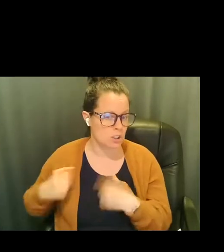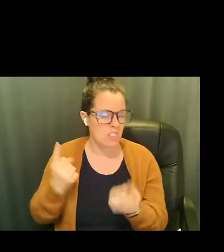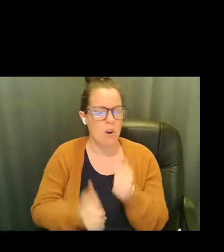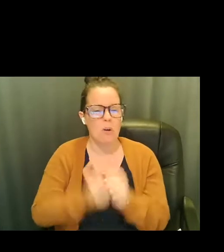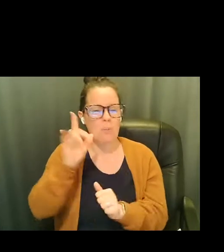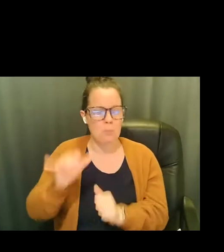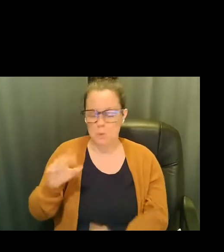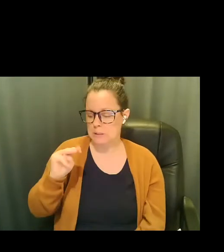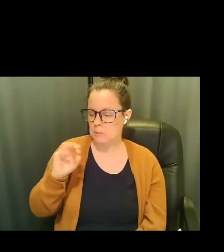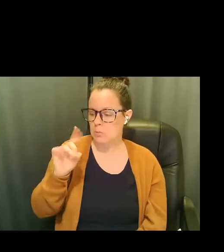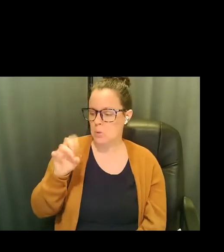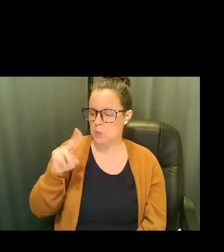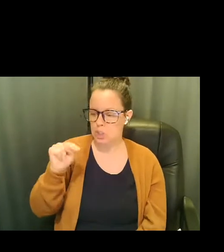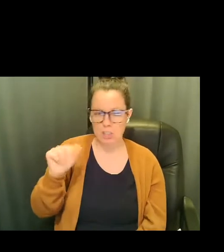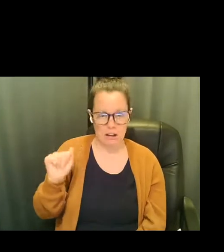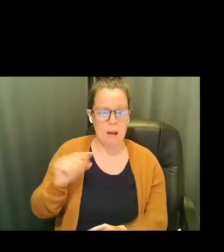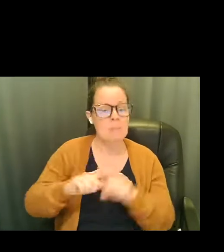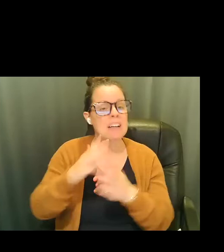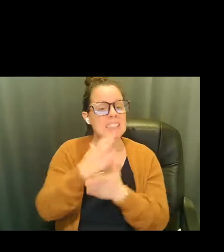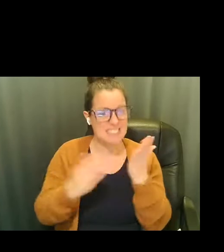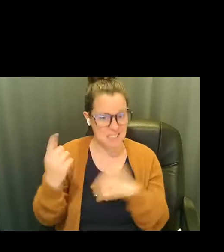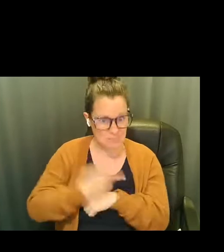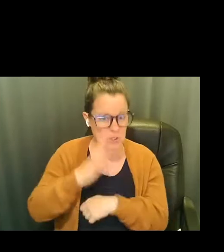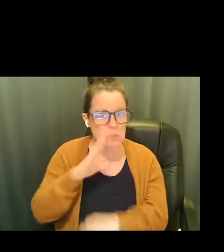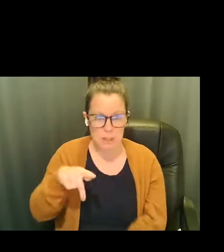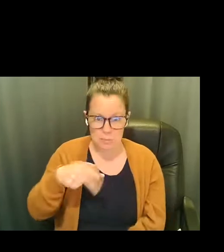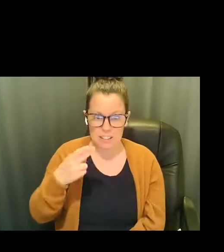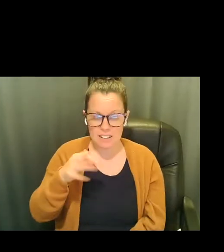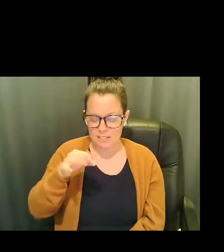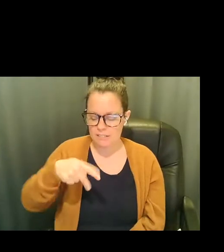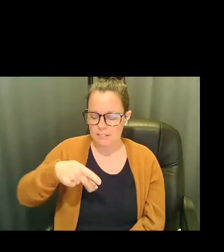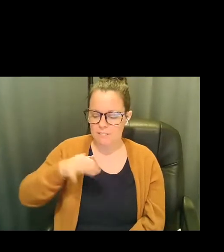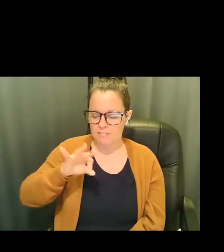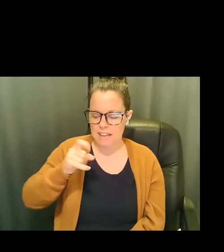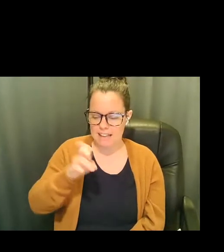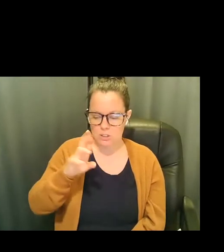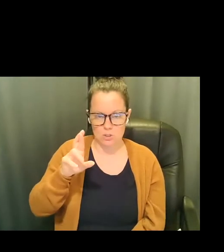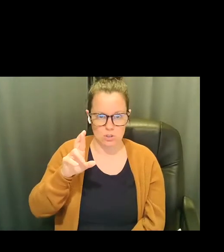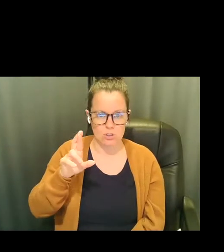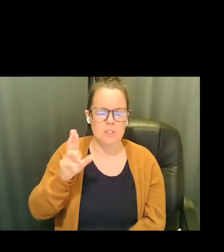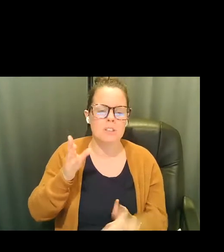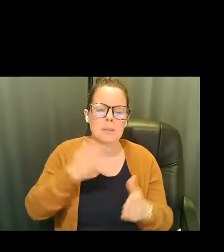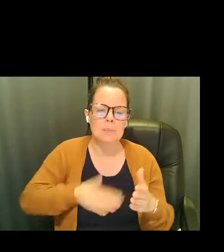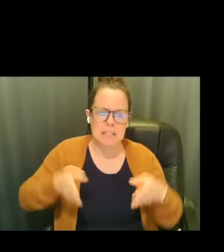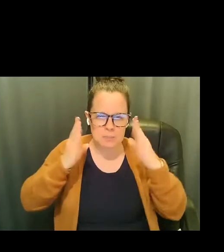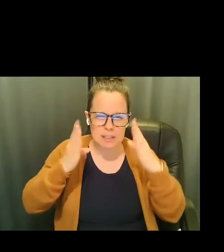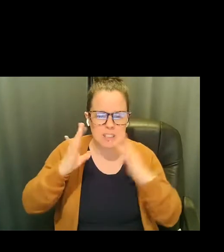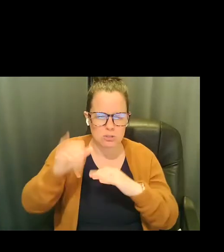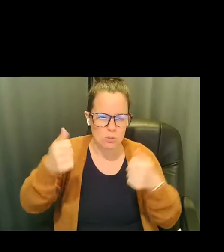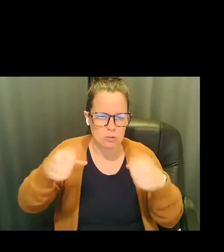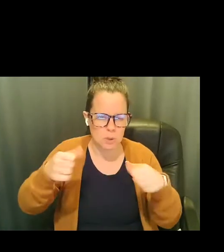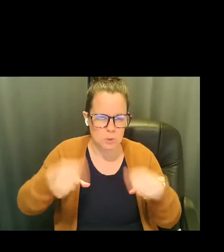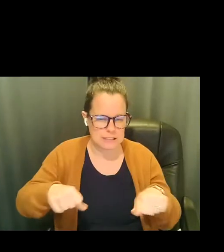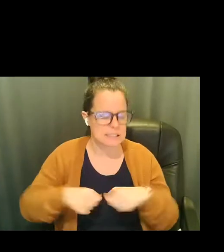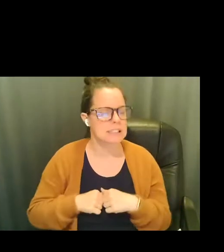been Moderna, but there are some days that are going to be Pfizer. So please pay attention to those postings.